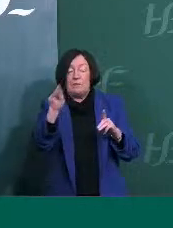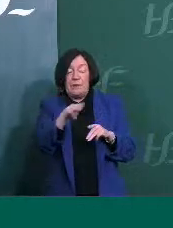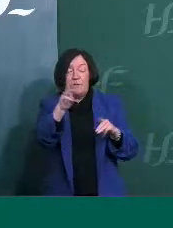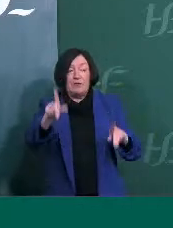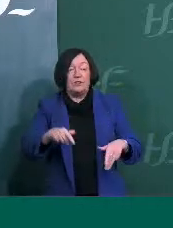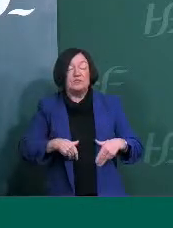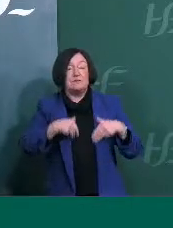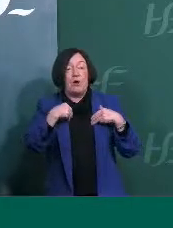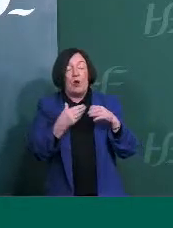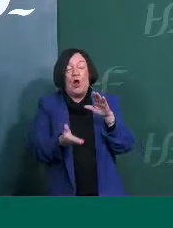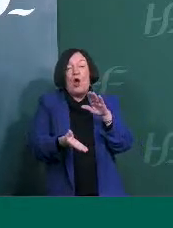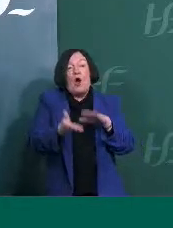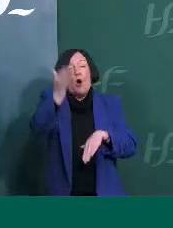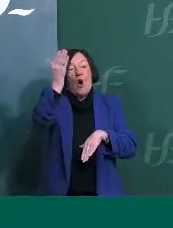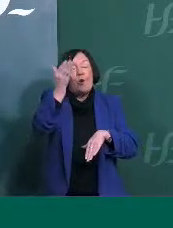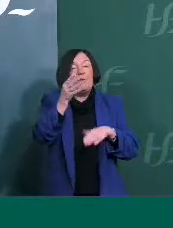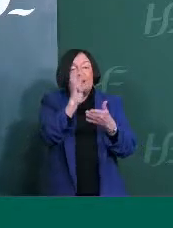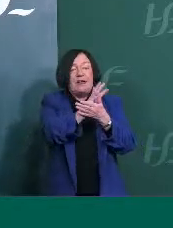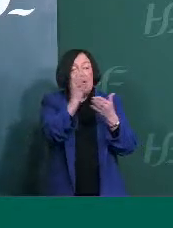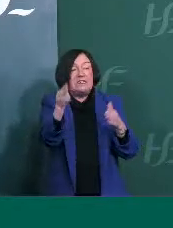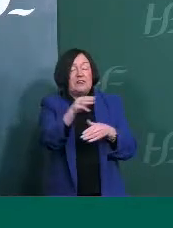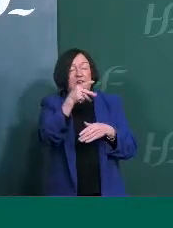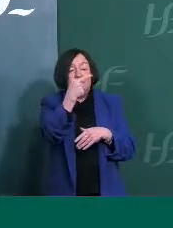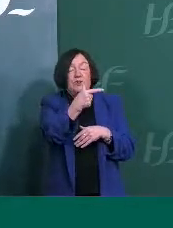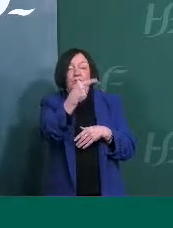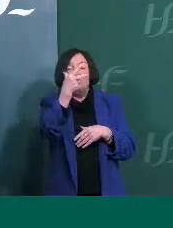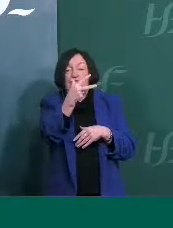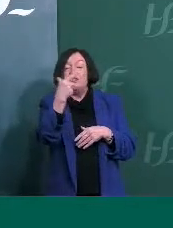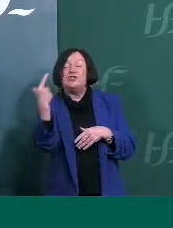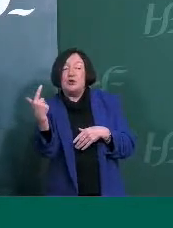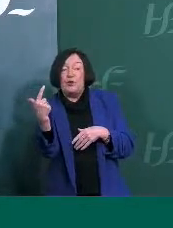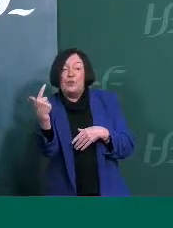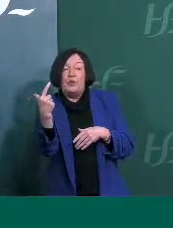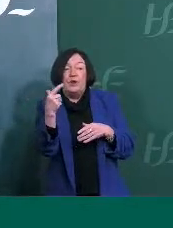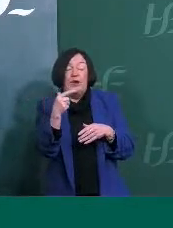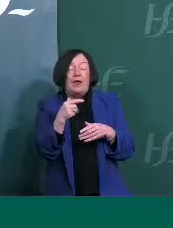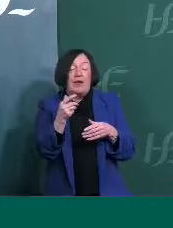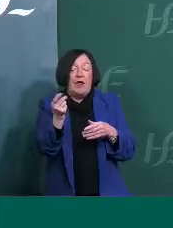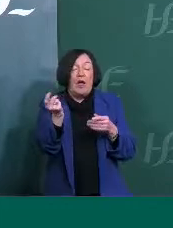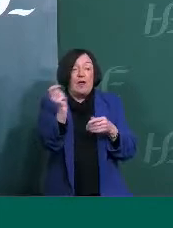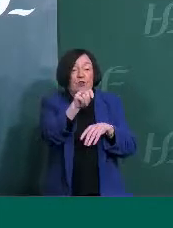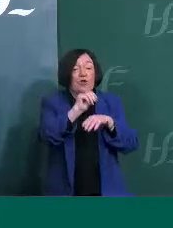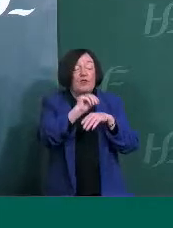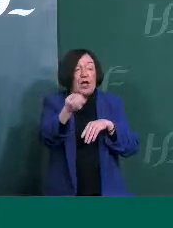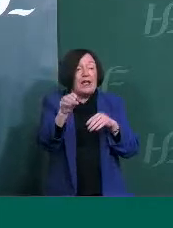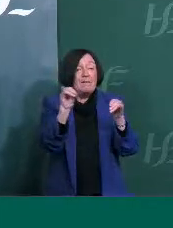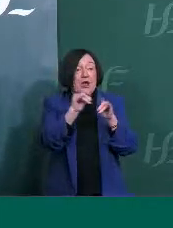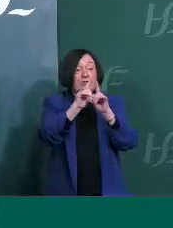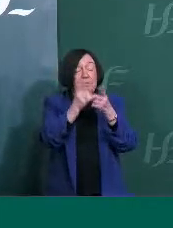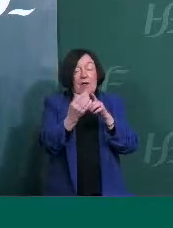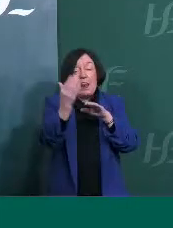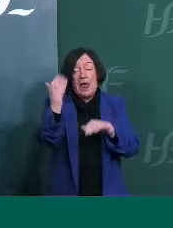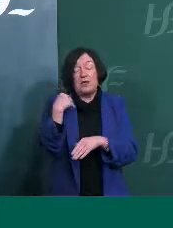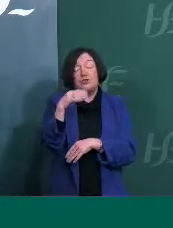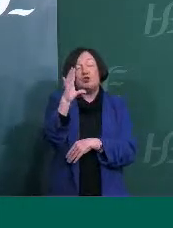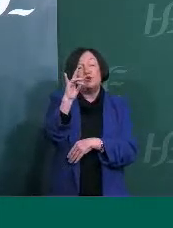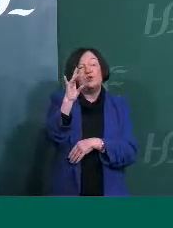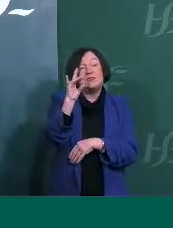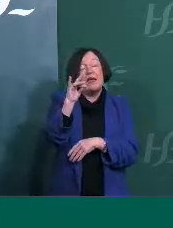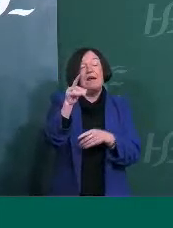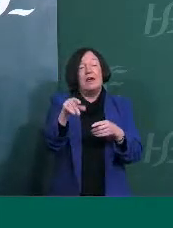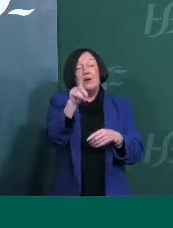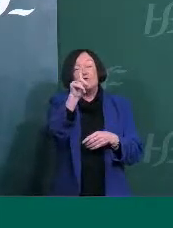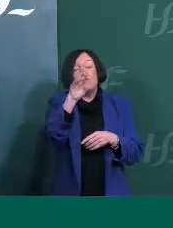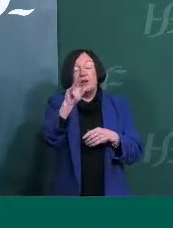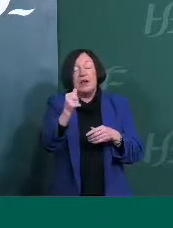morning, up 19 people, so 232 people presenting to their emergency department on Tuesday. In terms of Drogheda,